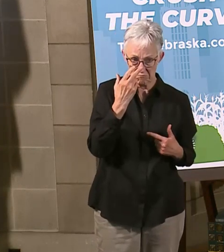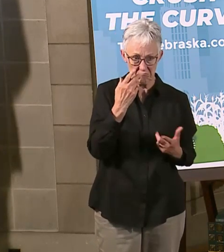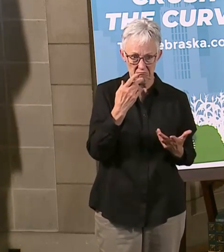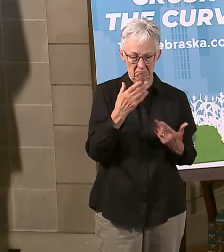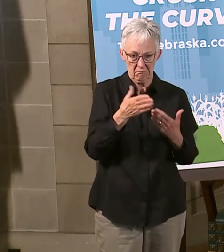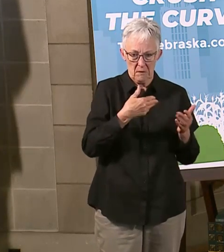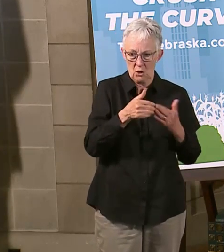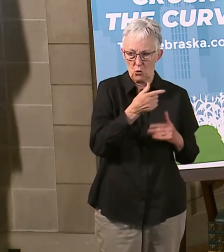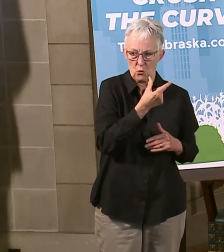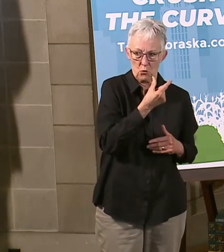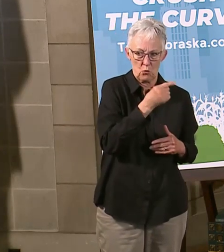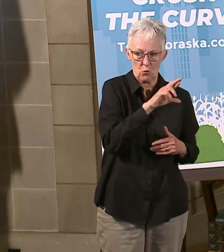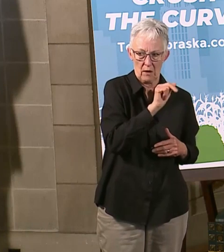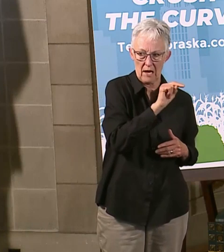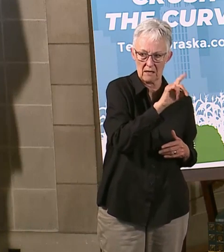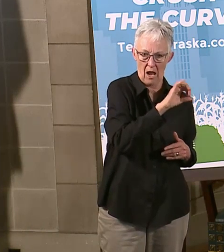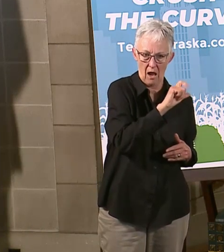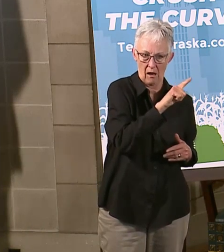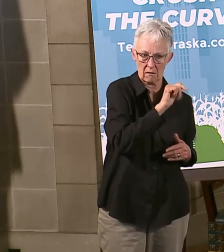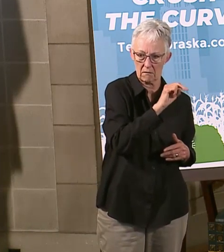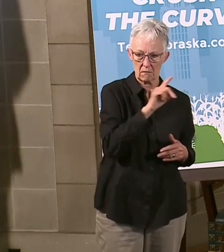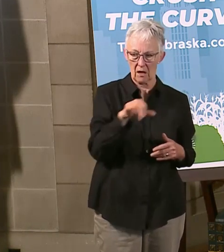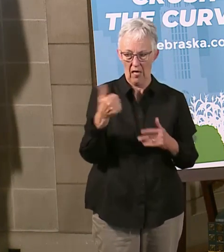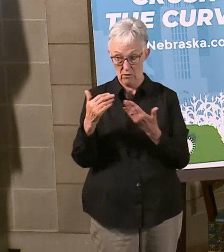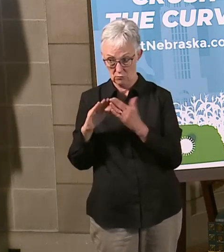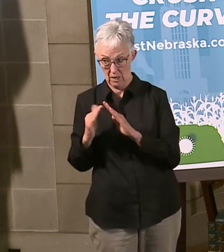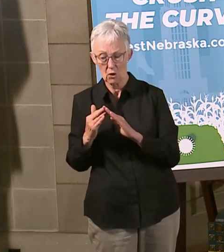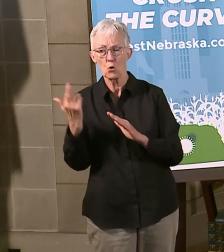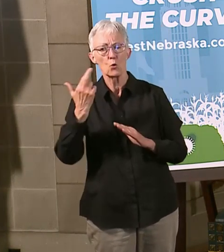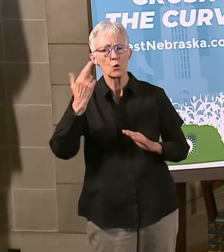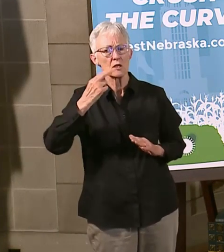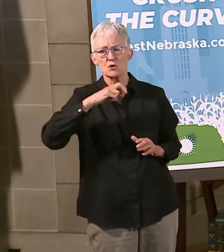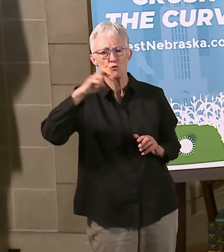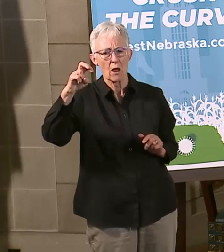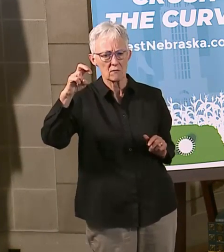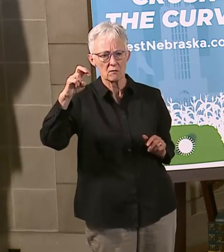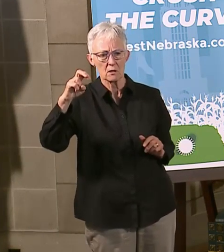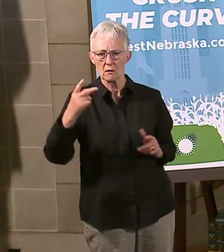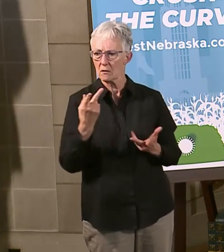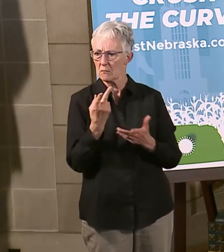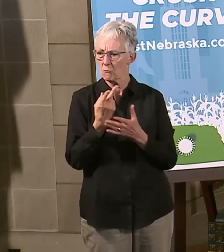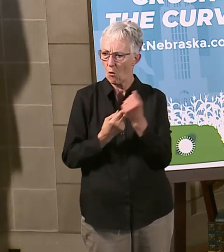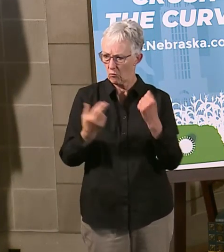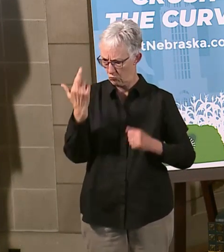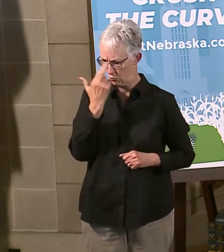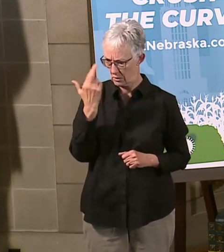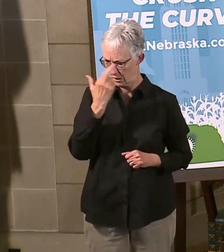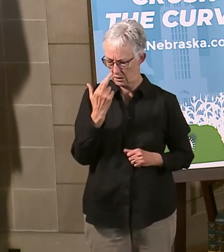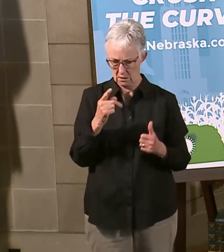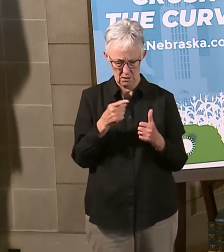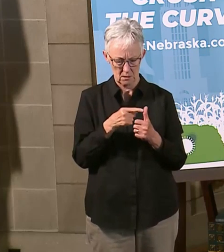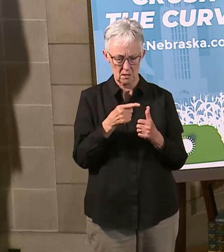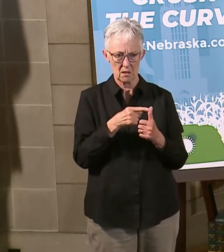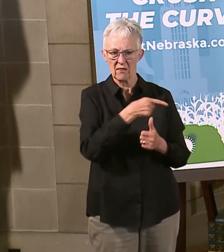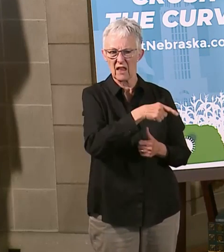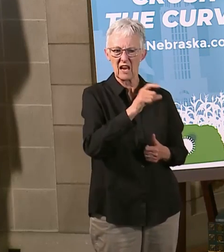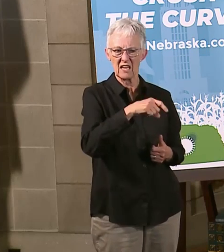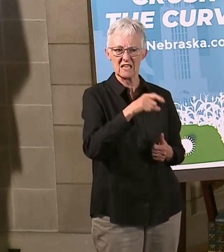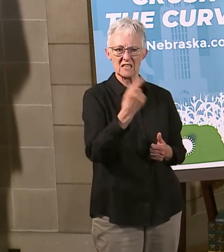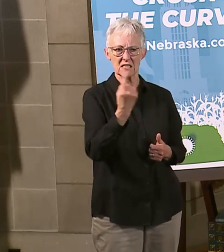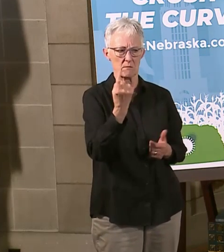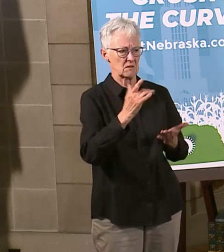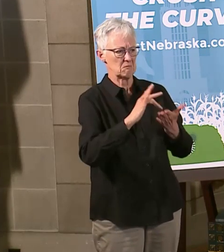be transferred out? Number one is both answers, both for other medical care,